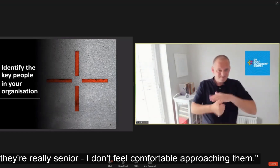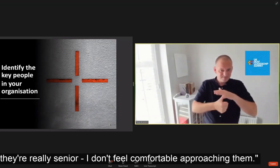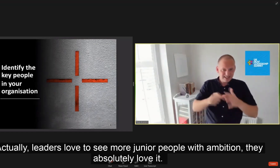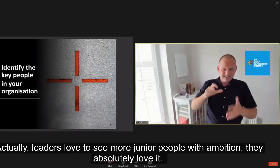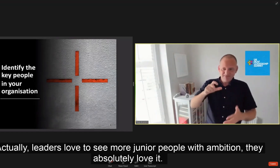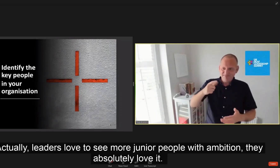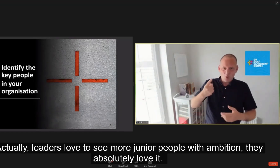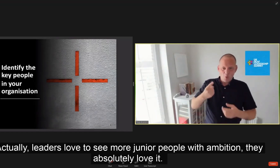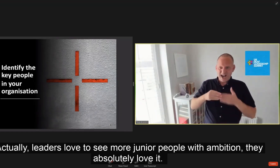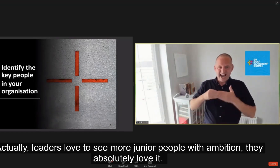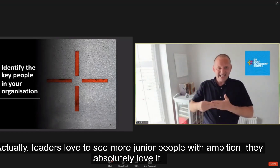But actually,